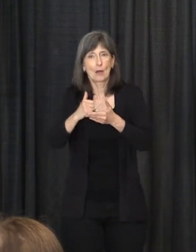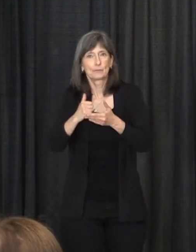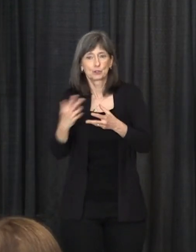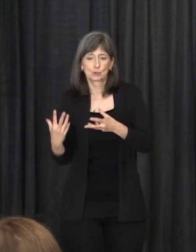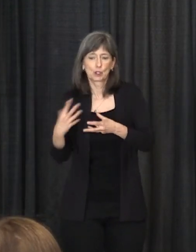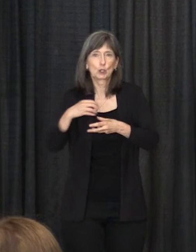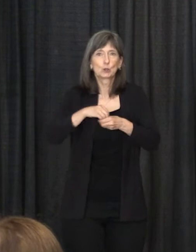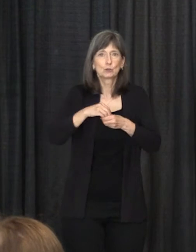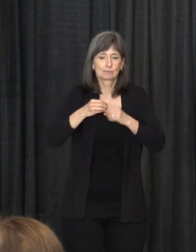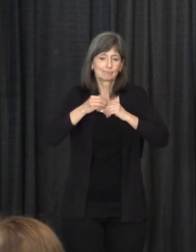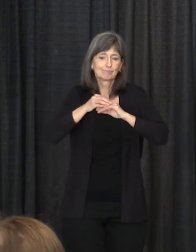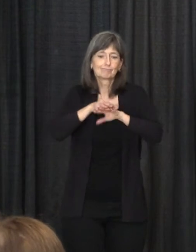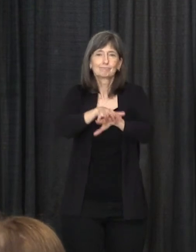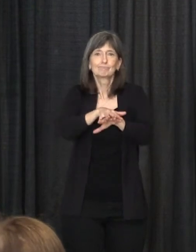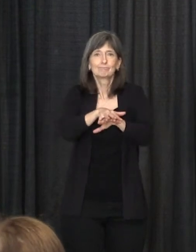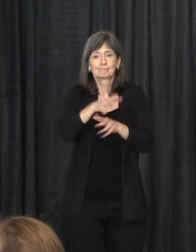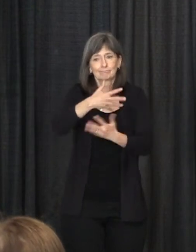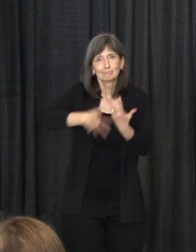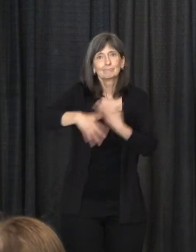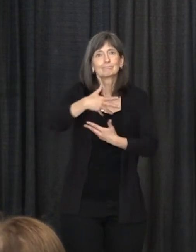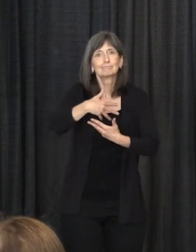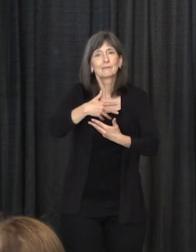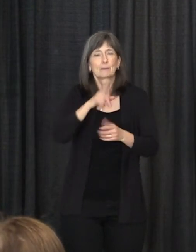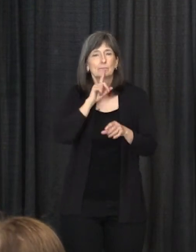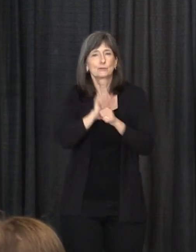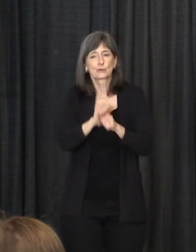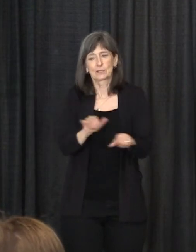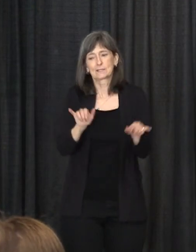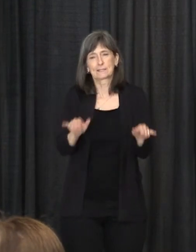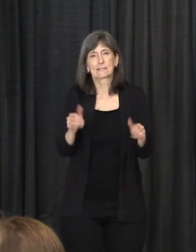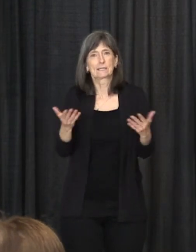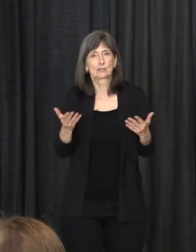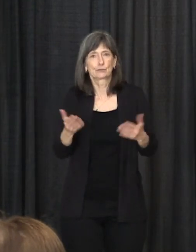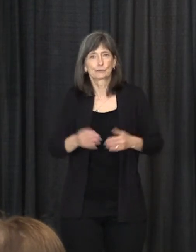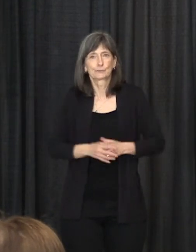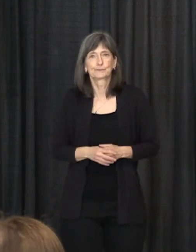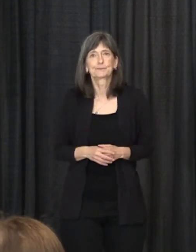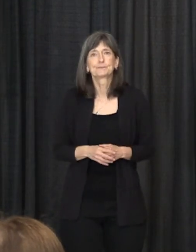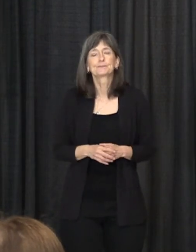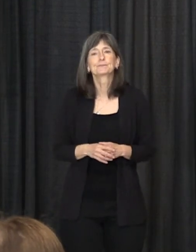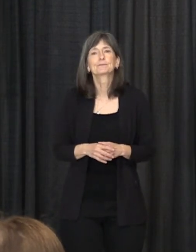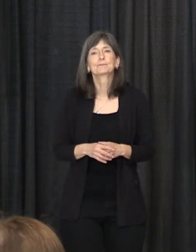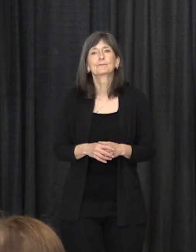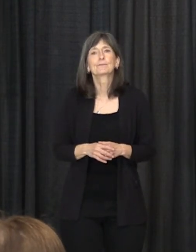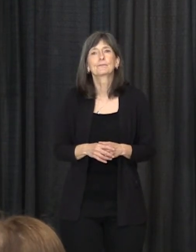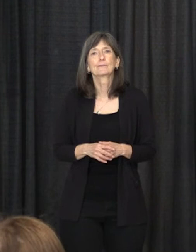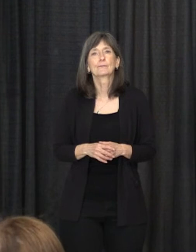inclusion and retain them in the province. Not only in